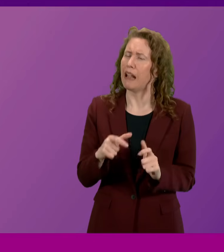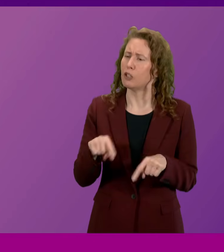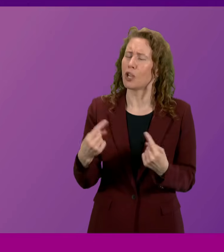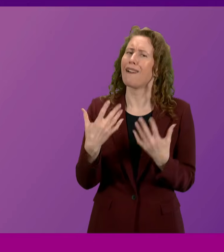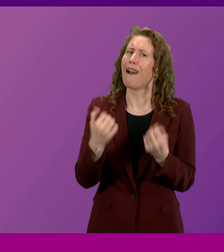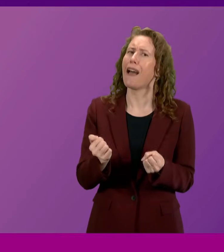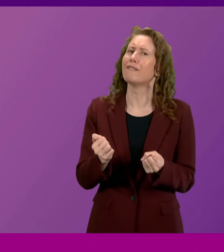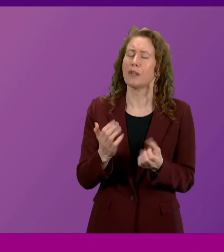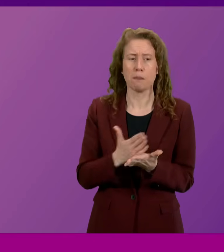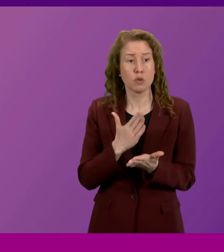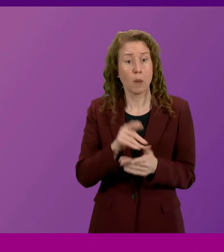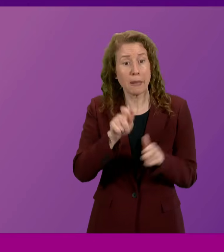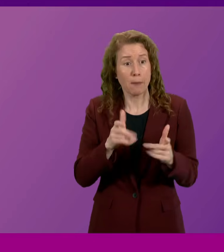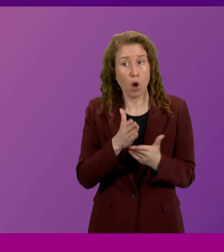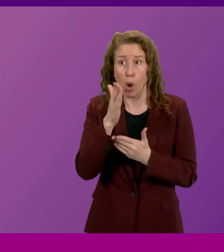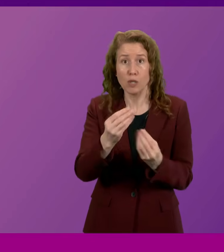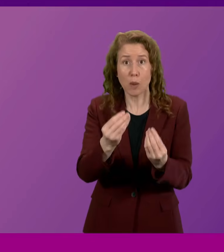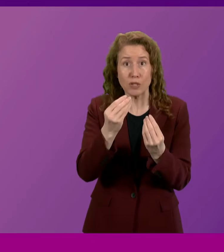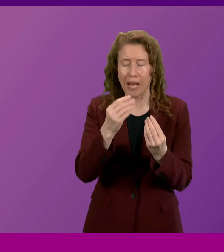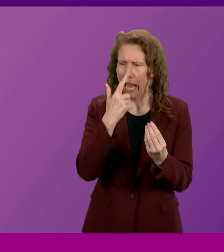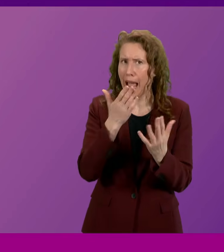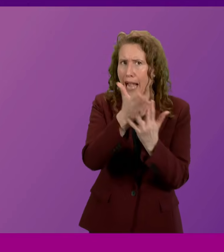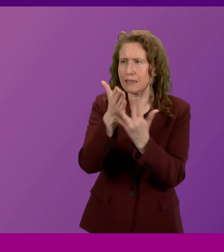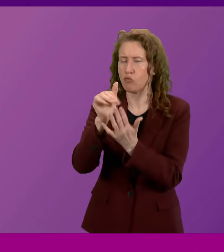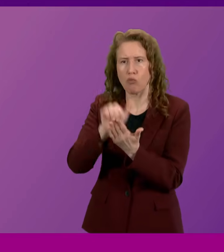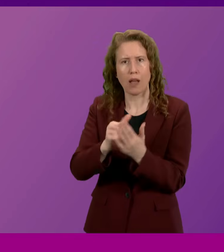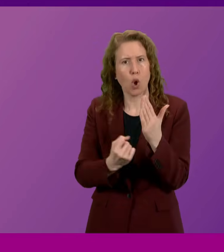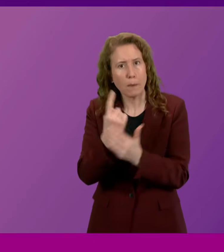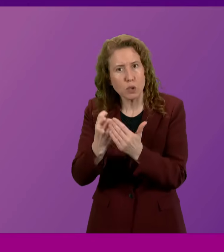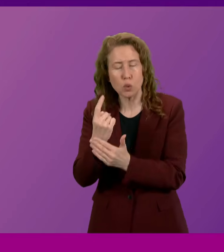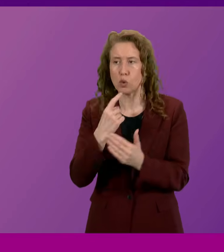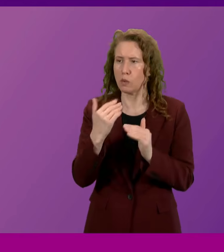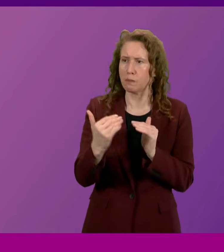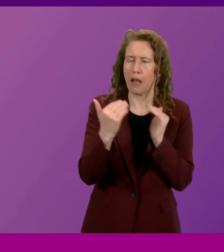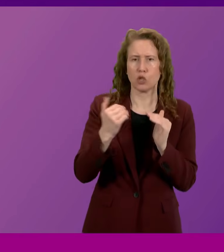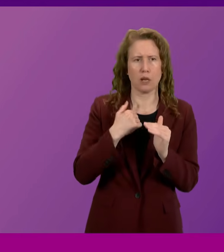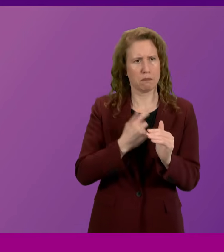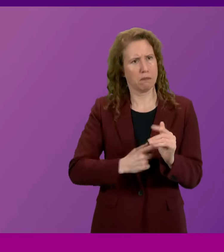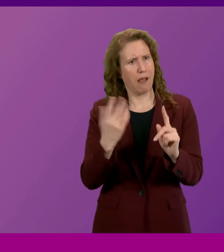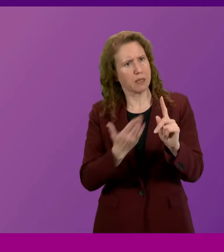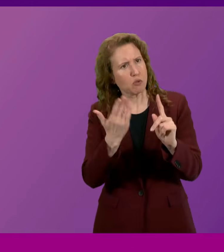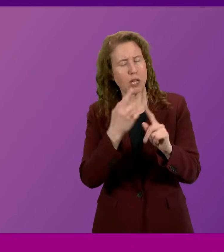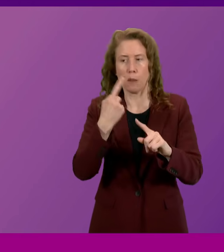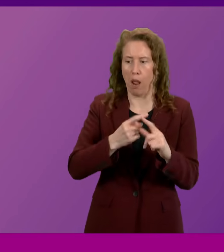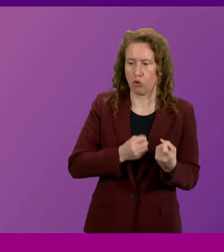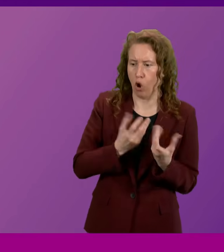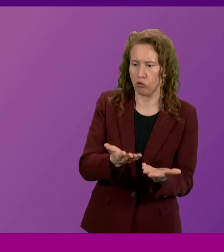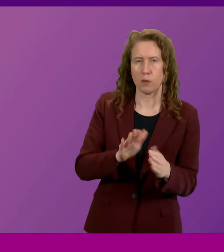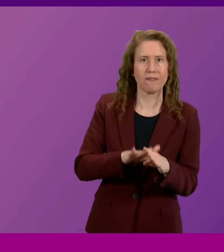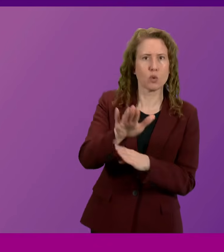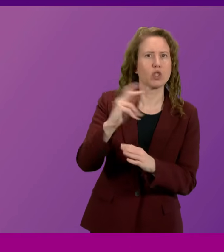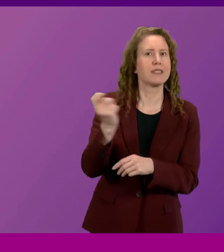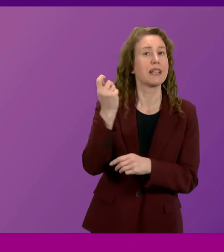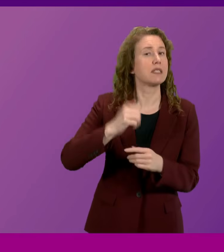in ensuring those undertaking education can access the right opportunities to fulfil personal aspirations as well as to contribute to the future success